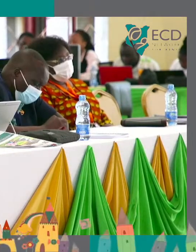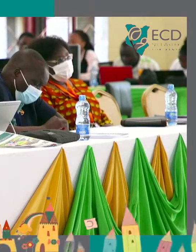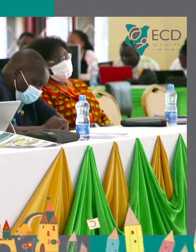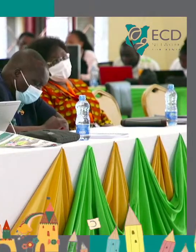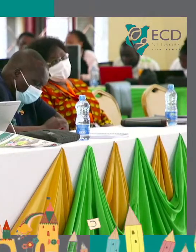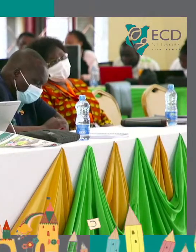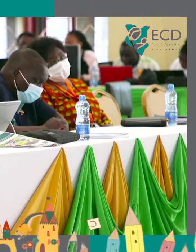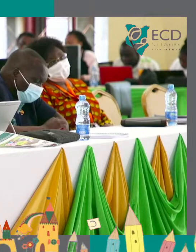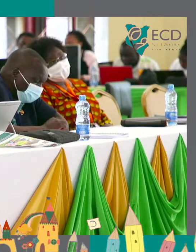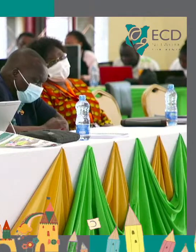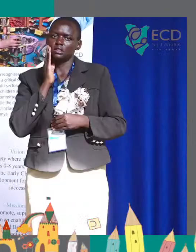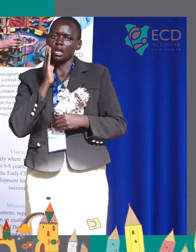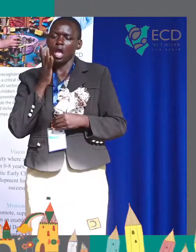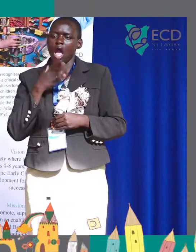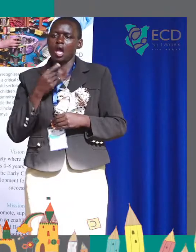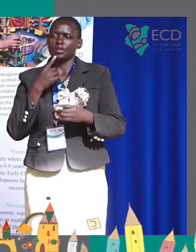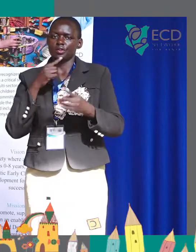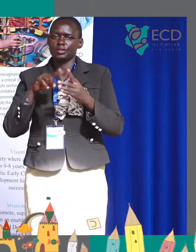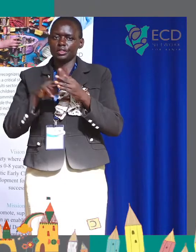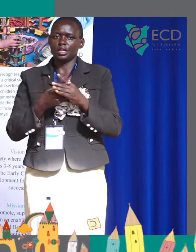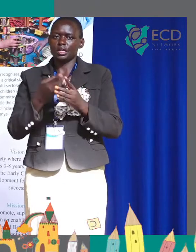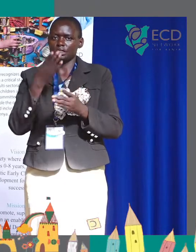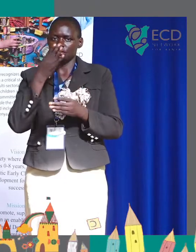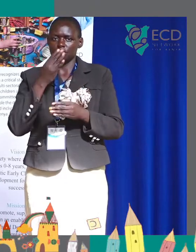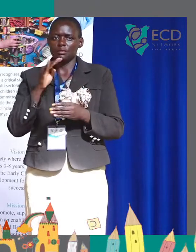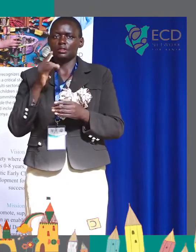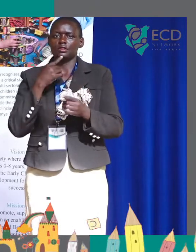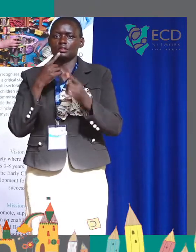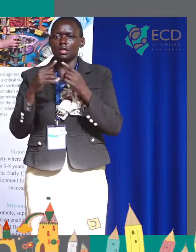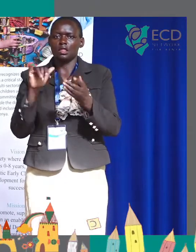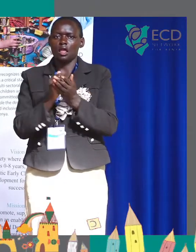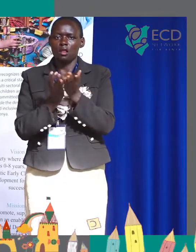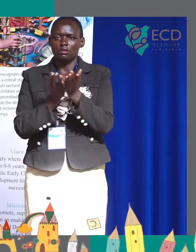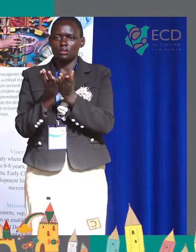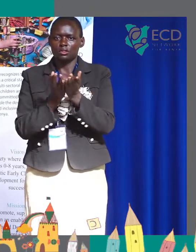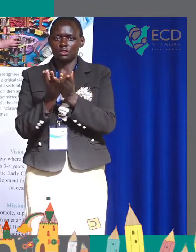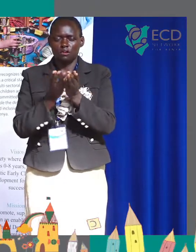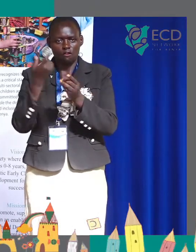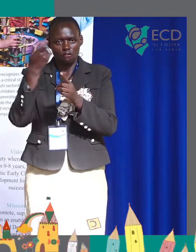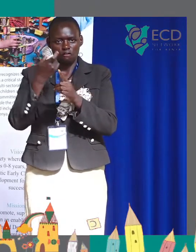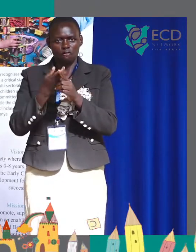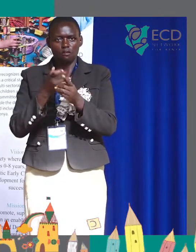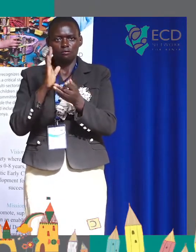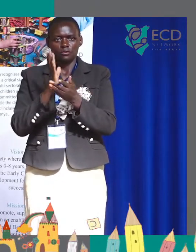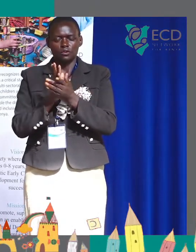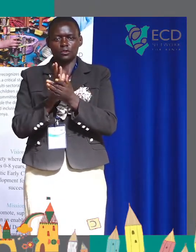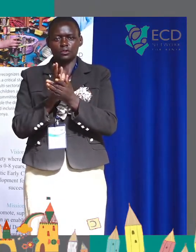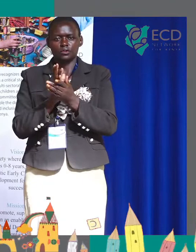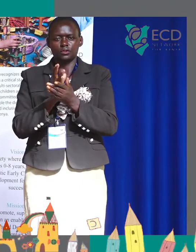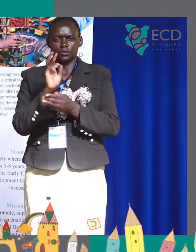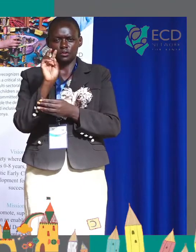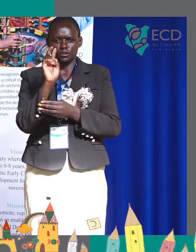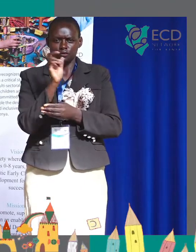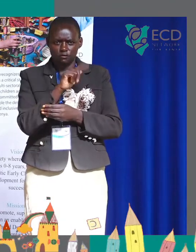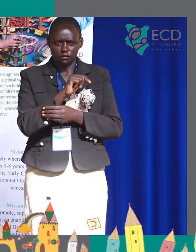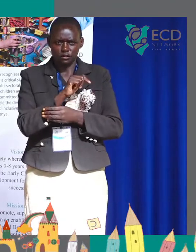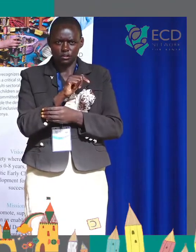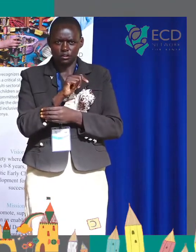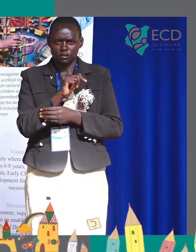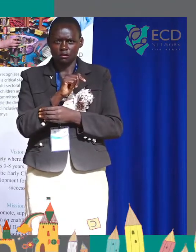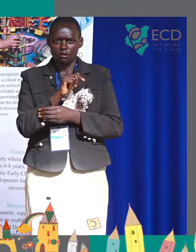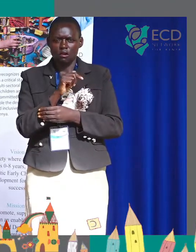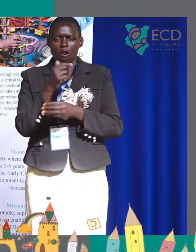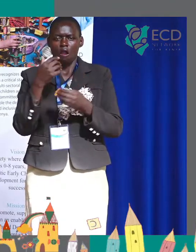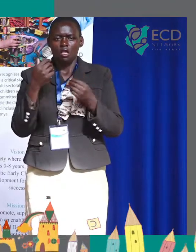mothers, and I want to start by saying that I'm sharing this from experience and for having been